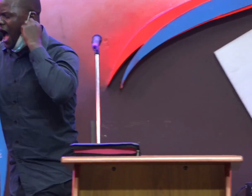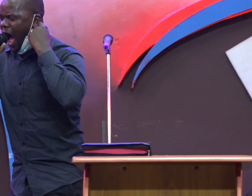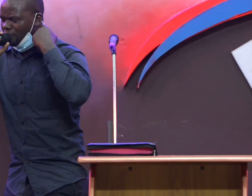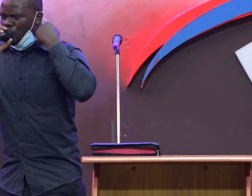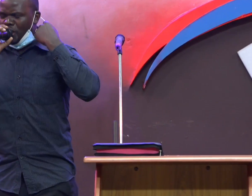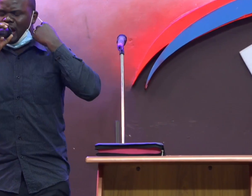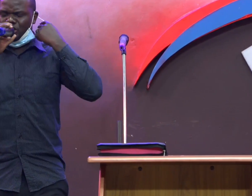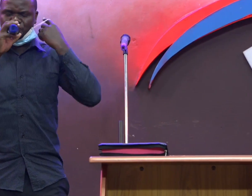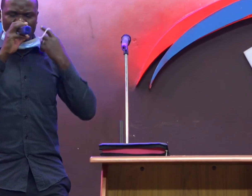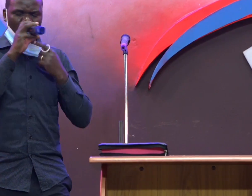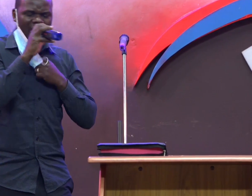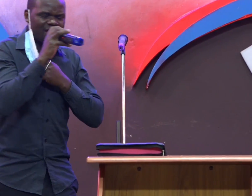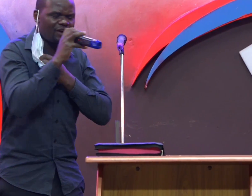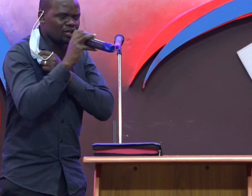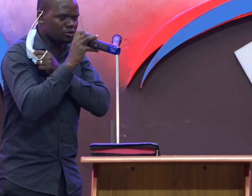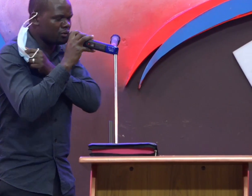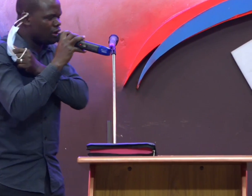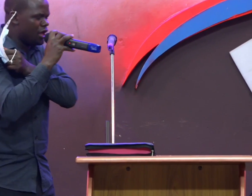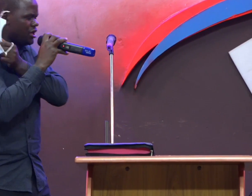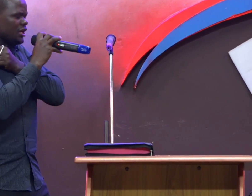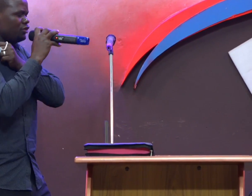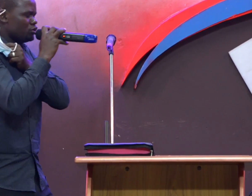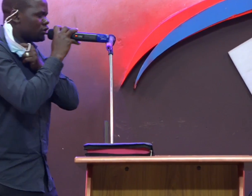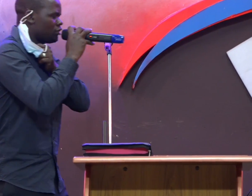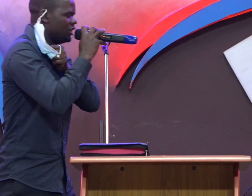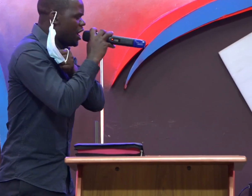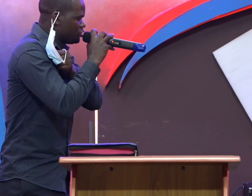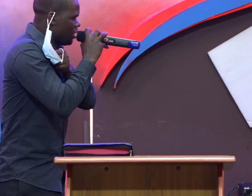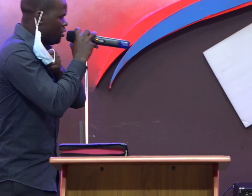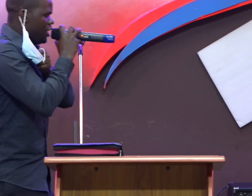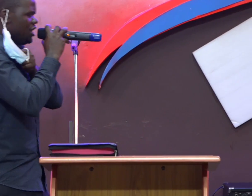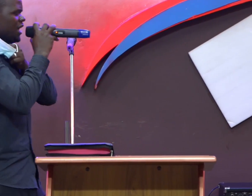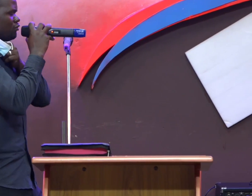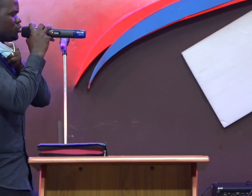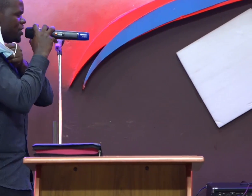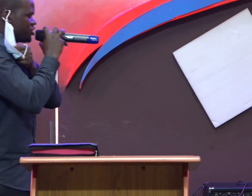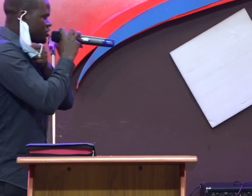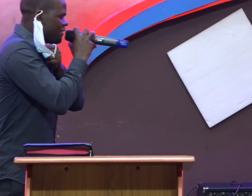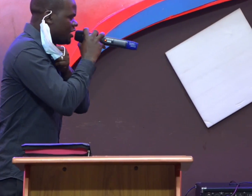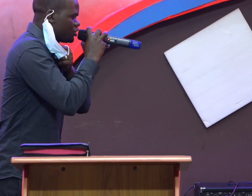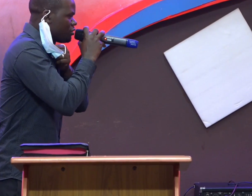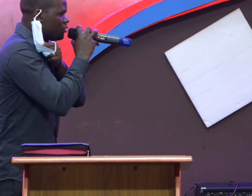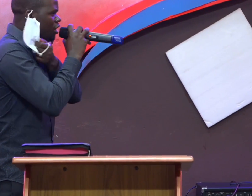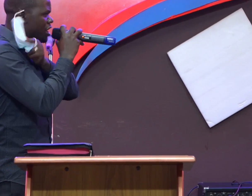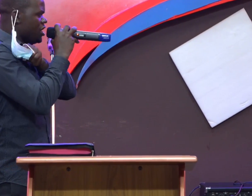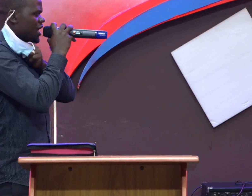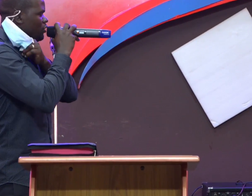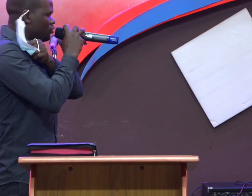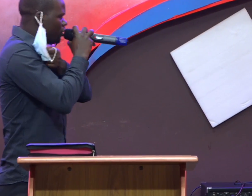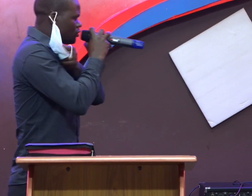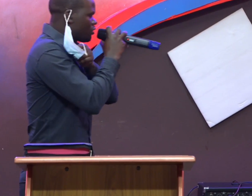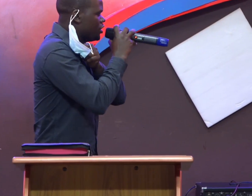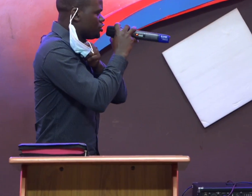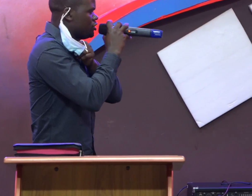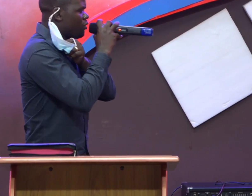is enough. When you will speak words, Heavenly King of glory, that do not relate to your will, that we speak things, Heavenly King of glory, that